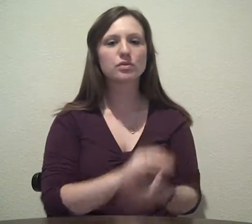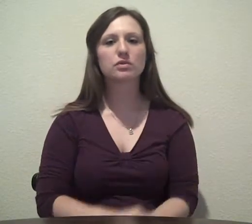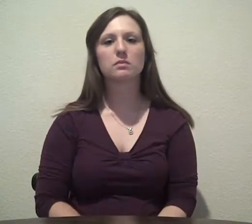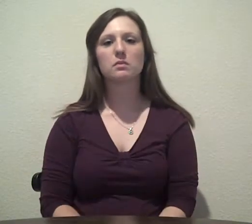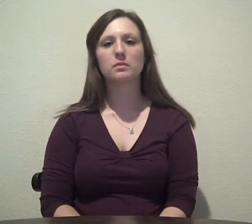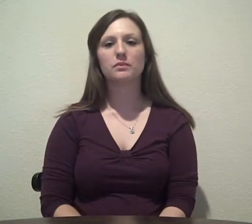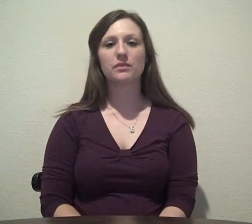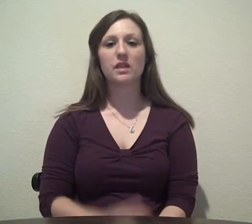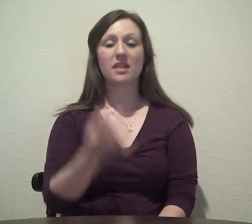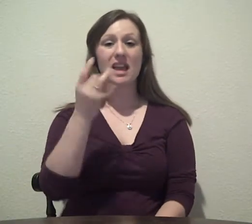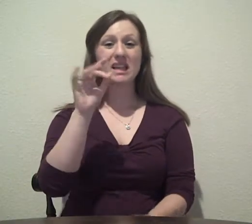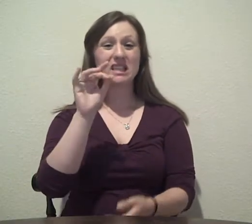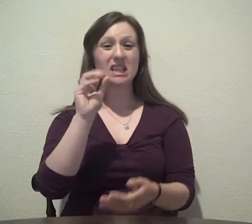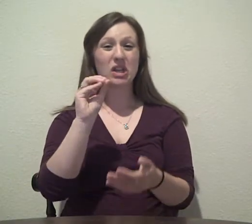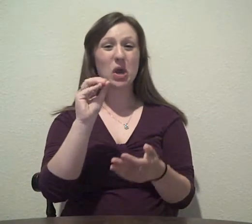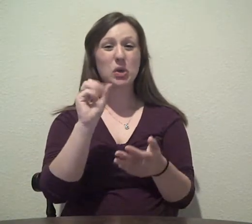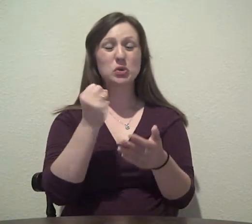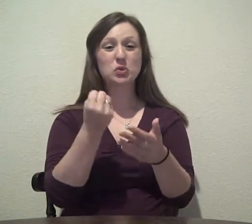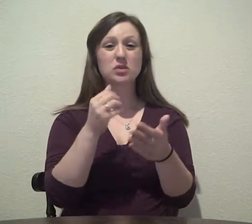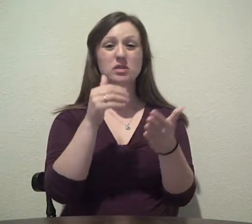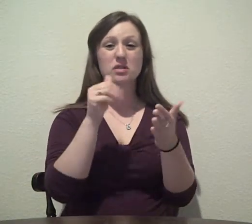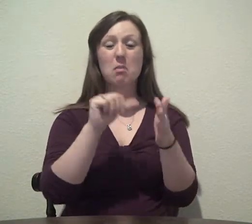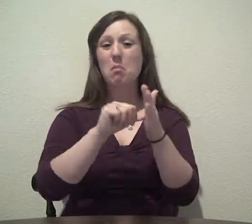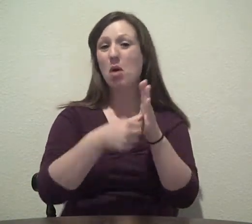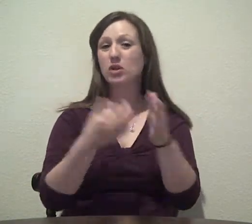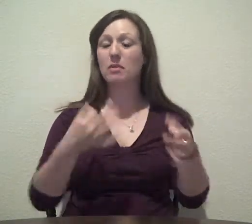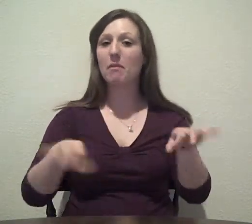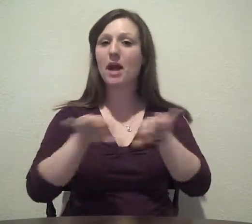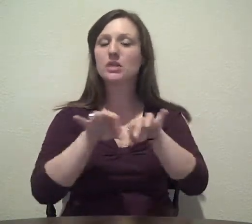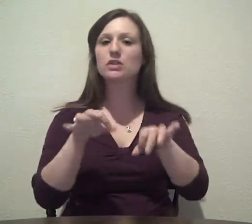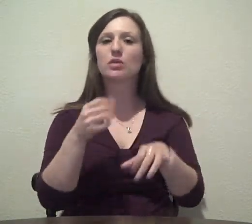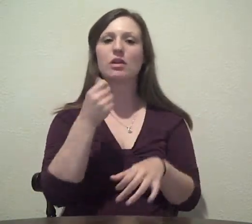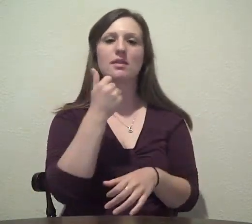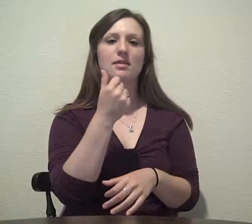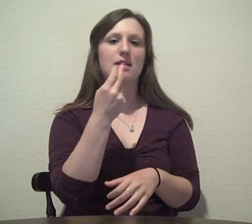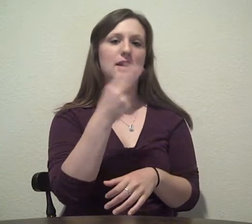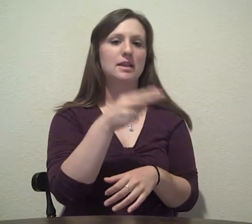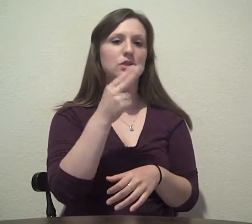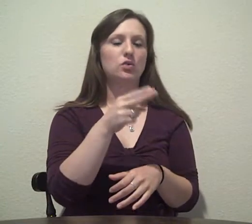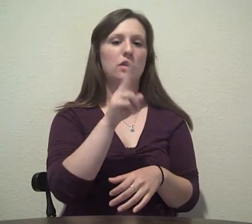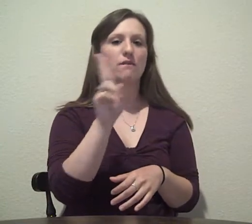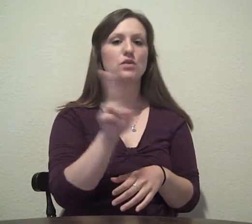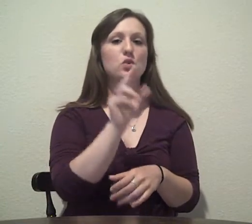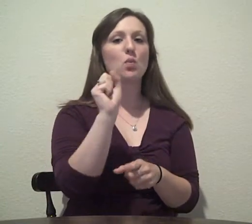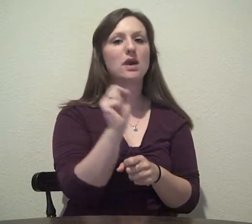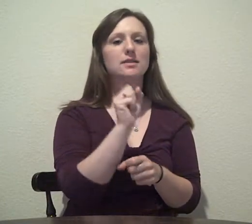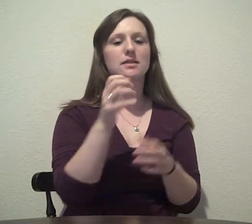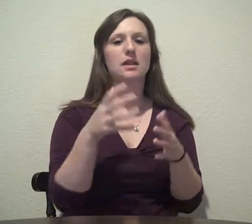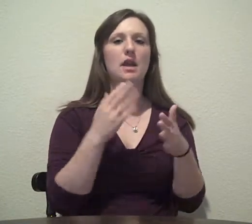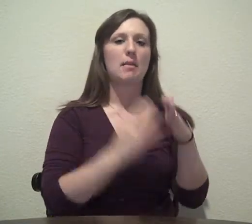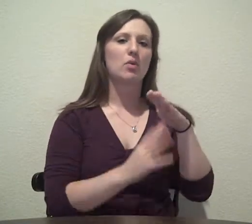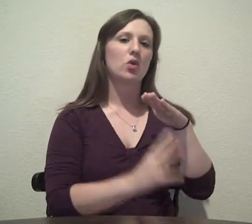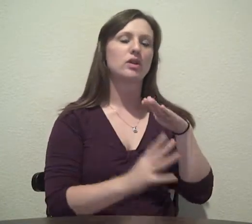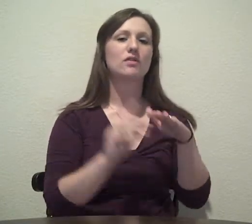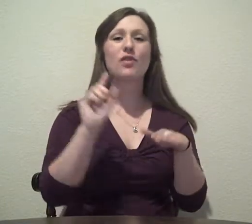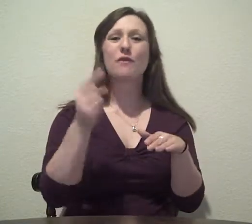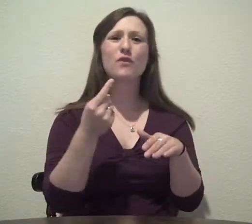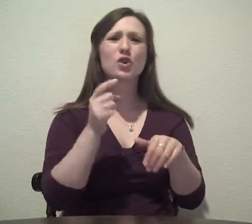The 1800s marked a milestone in the history of U.S. immigration. For the first time, more than 1